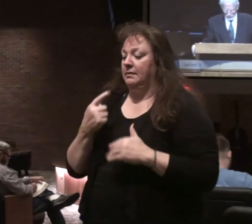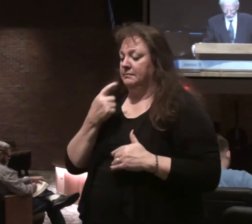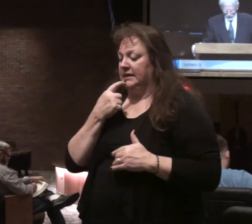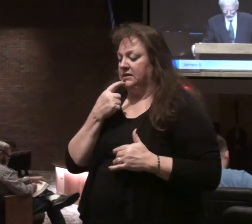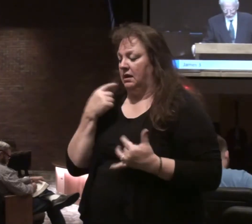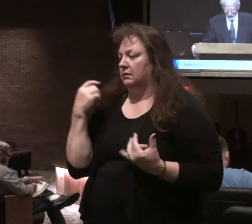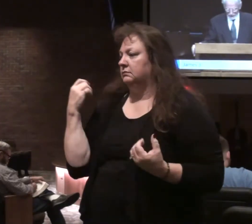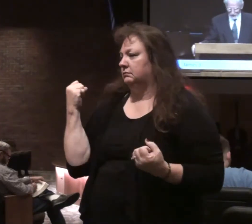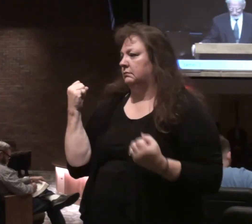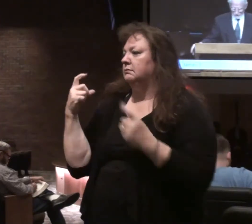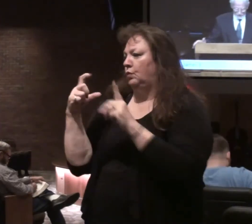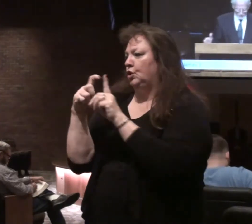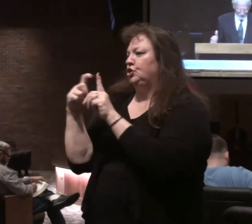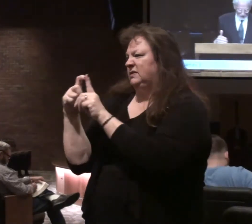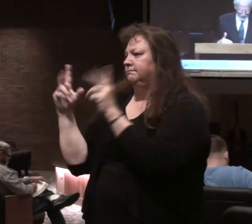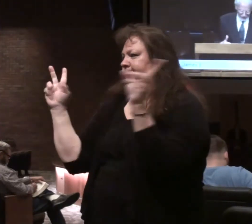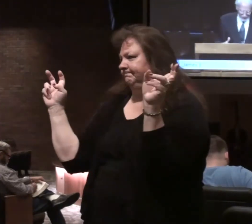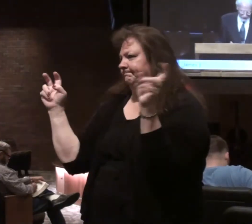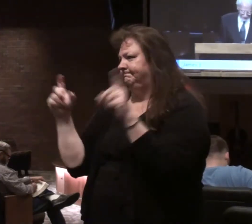That's what we're talking about here.